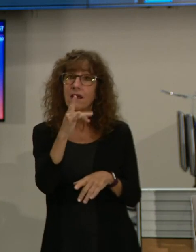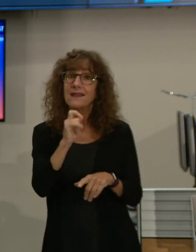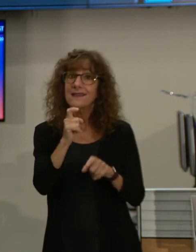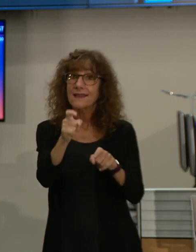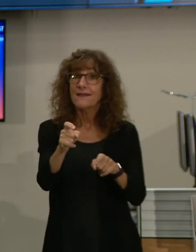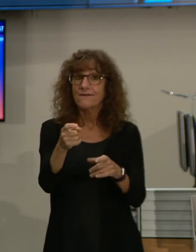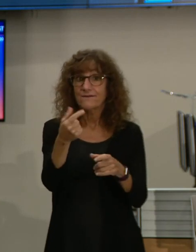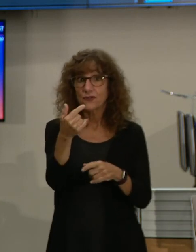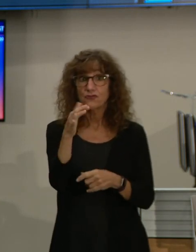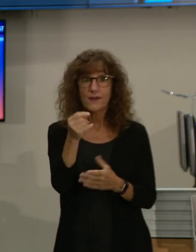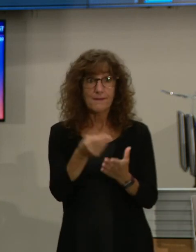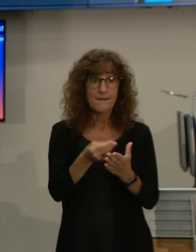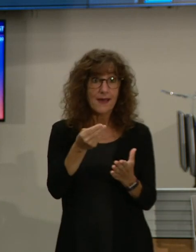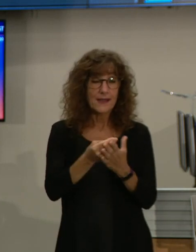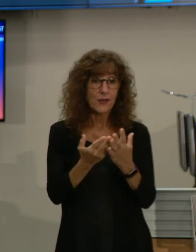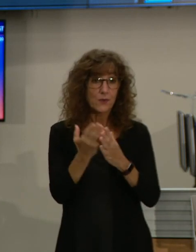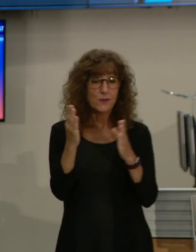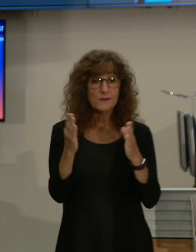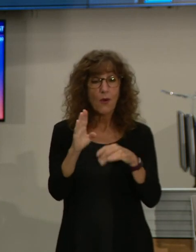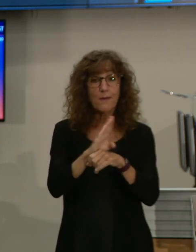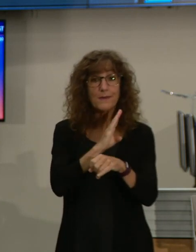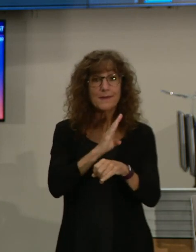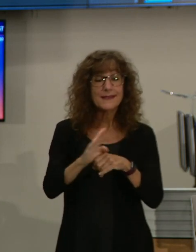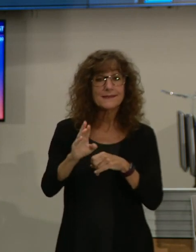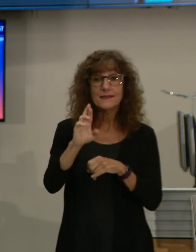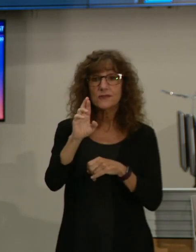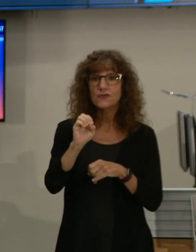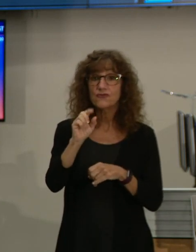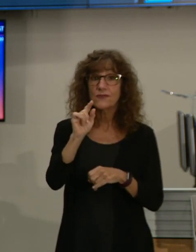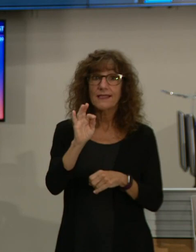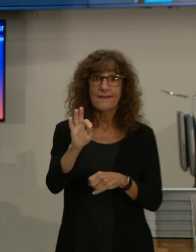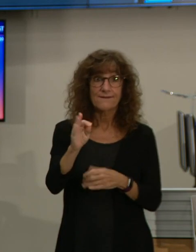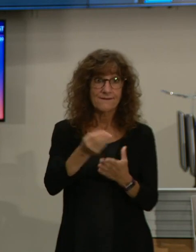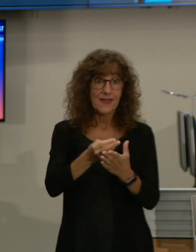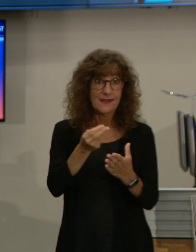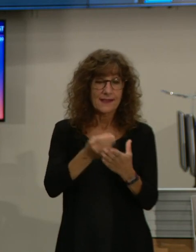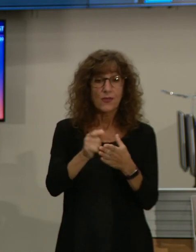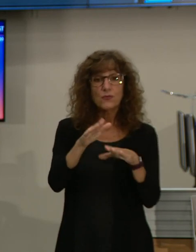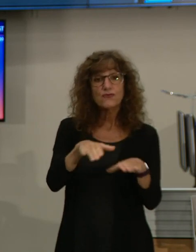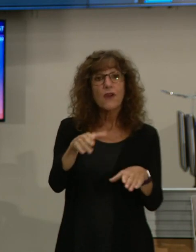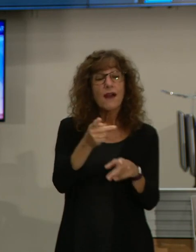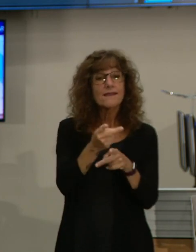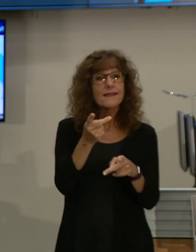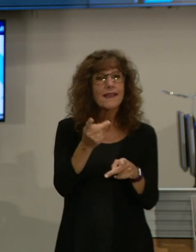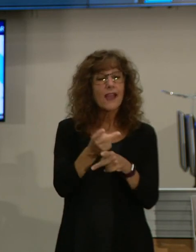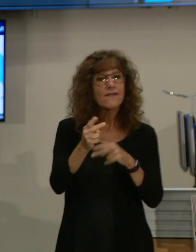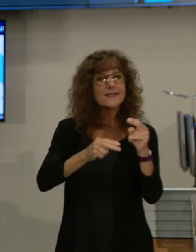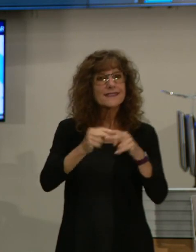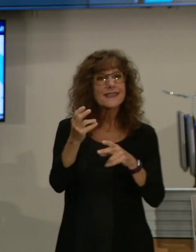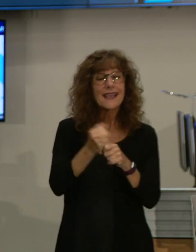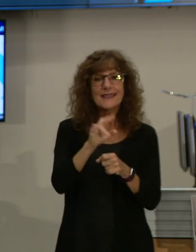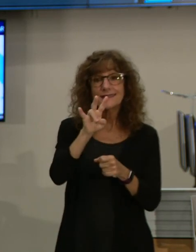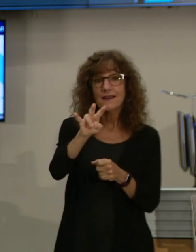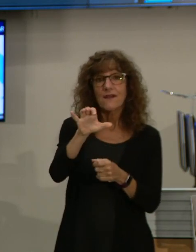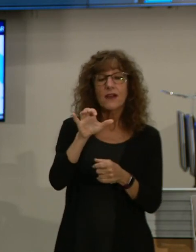grant funding through our Small Business Relief Fund. Those child care facilities received a total of